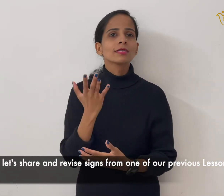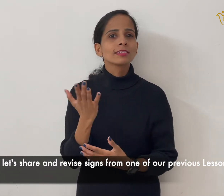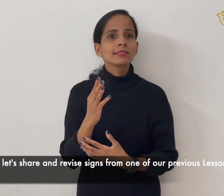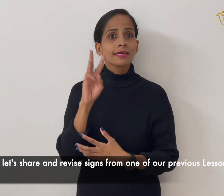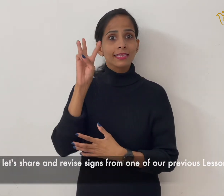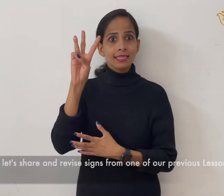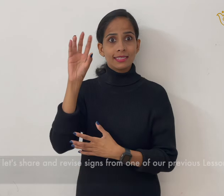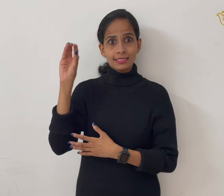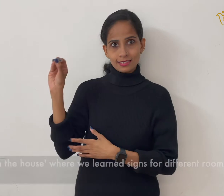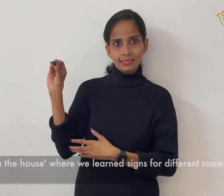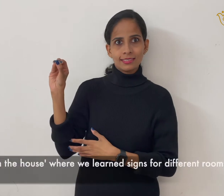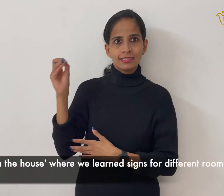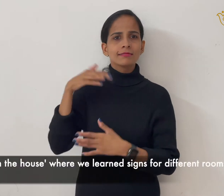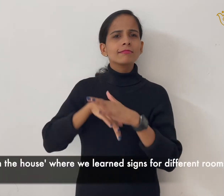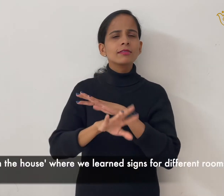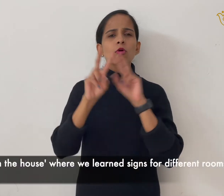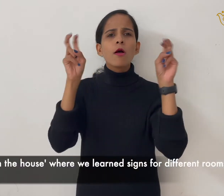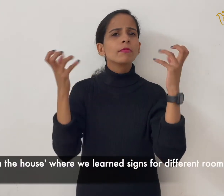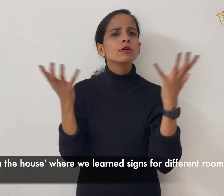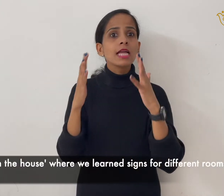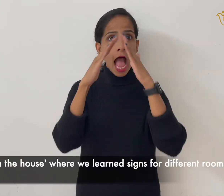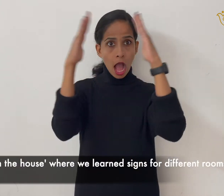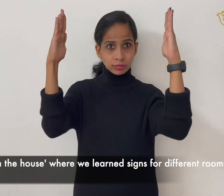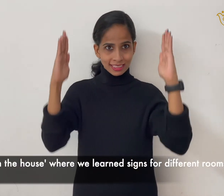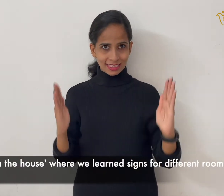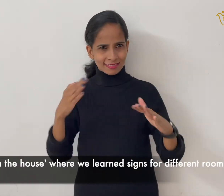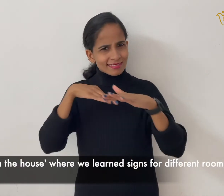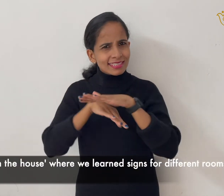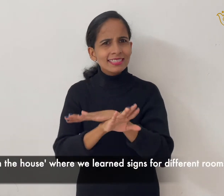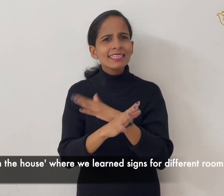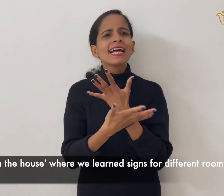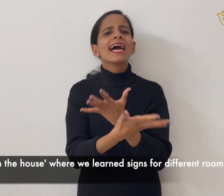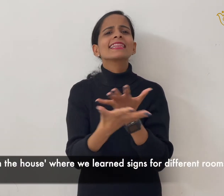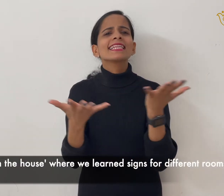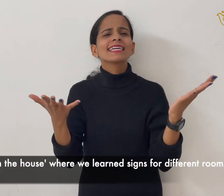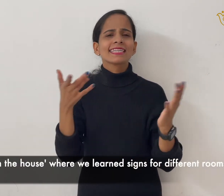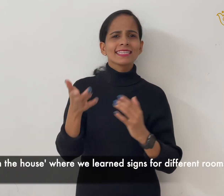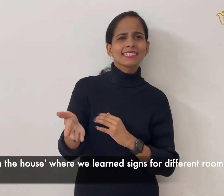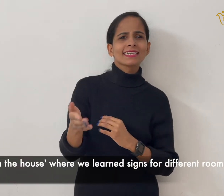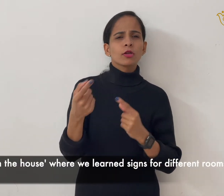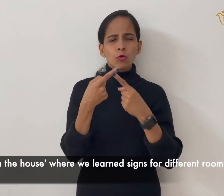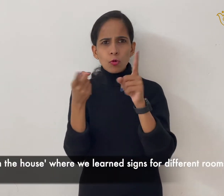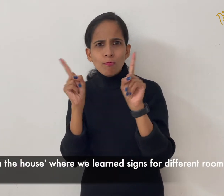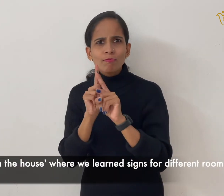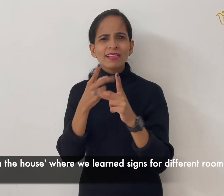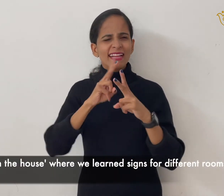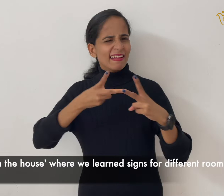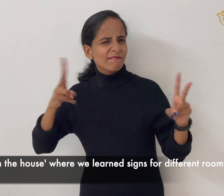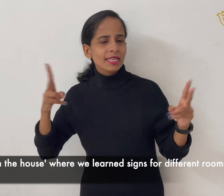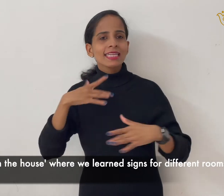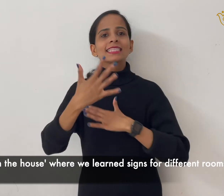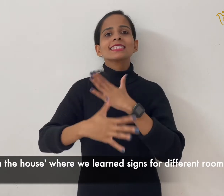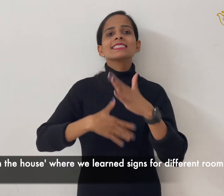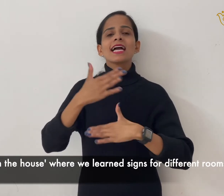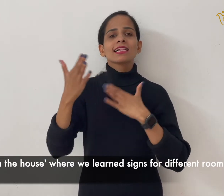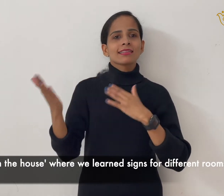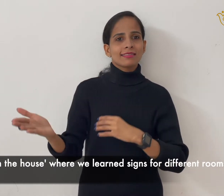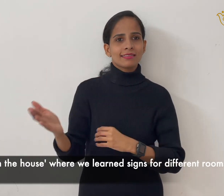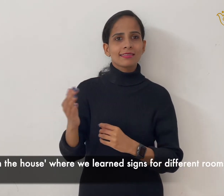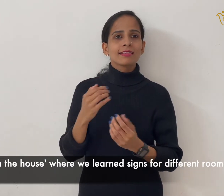number 30, titled In the House, where we learned signs for different rooms and